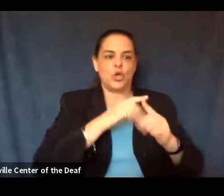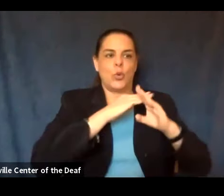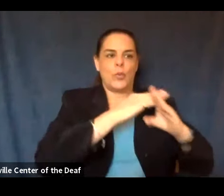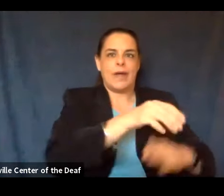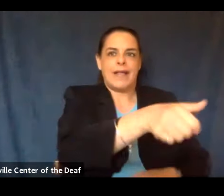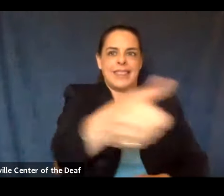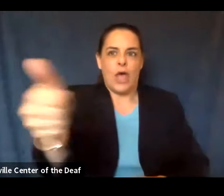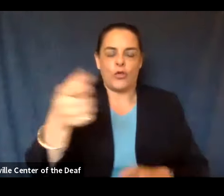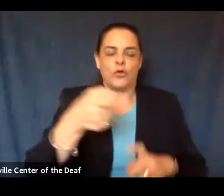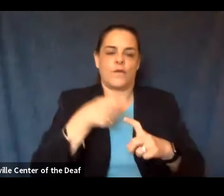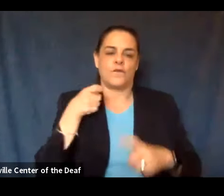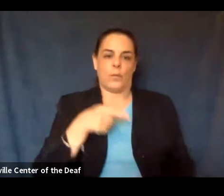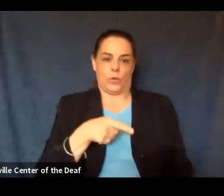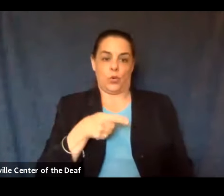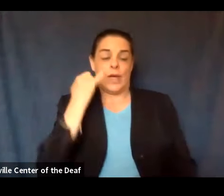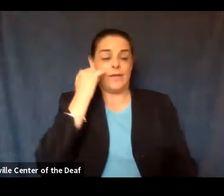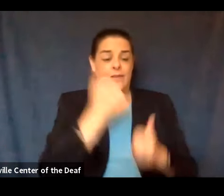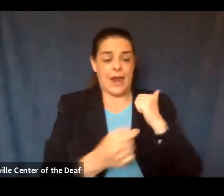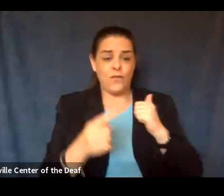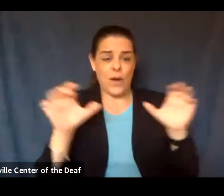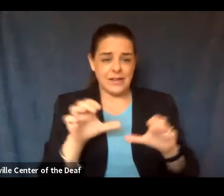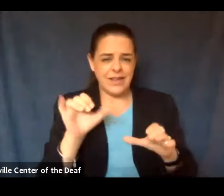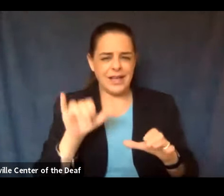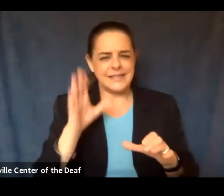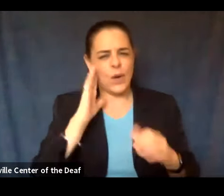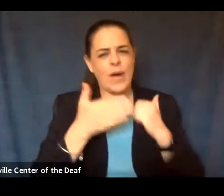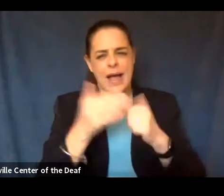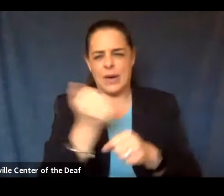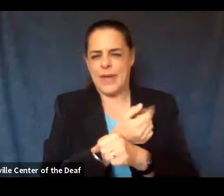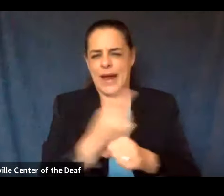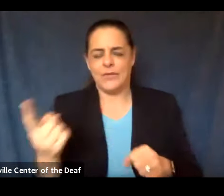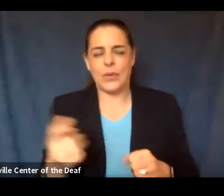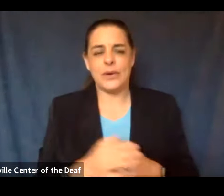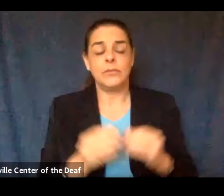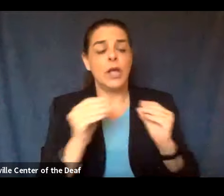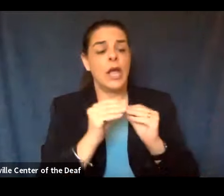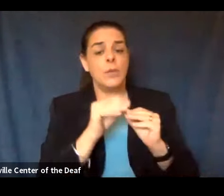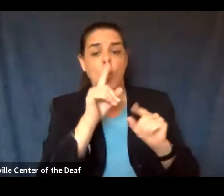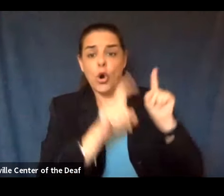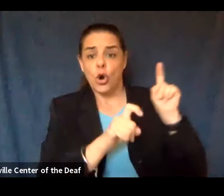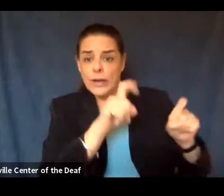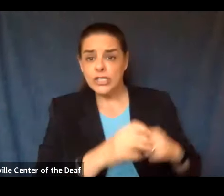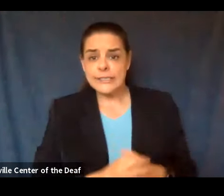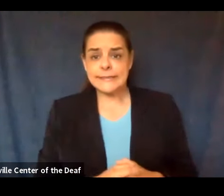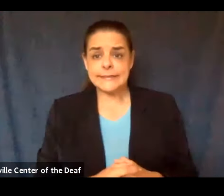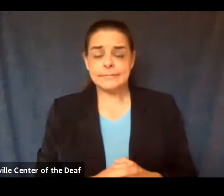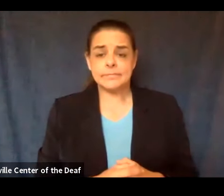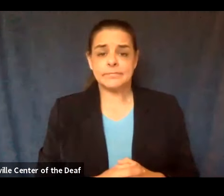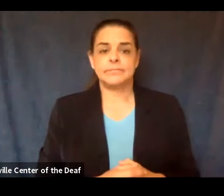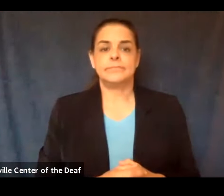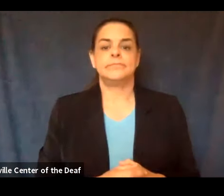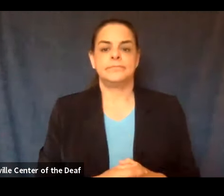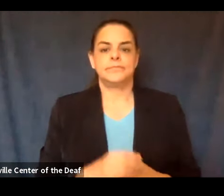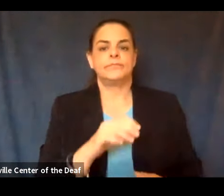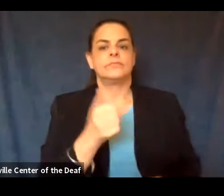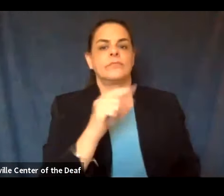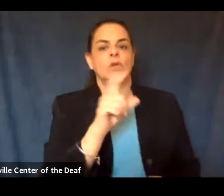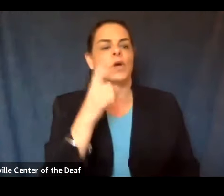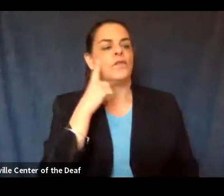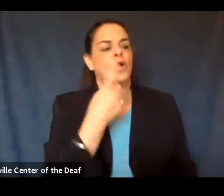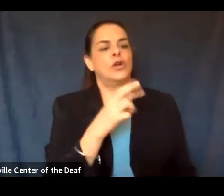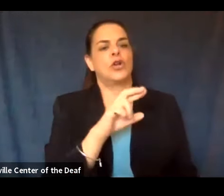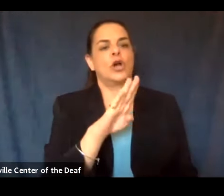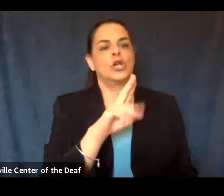everyone's protected. All right, any other questions that you have for Dr. Buchanan or Dr. Gray? Another question just came in for